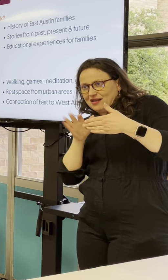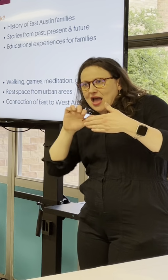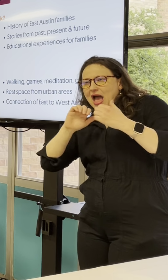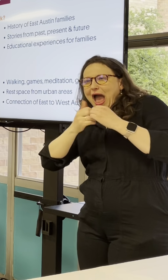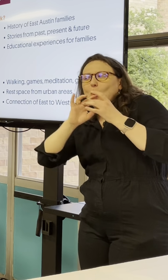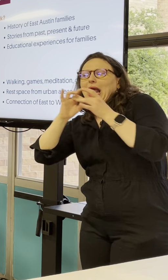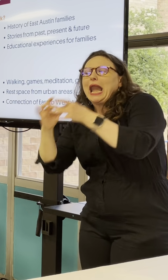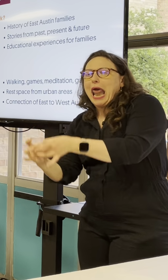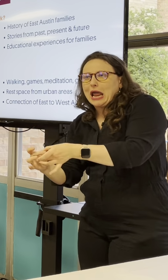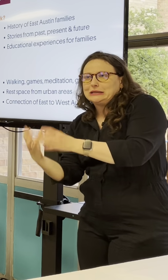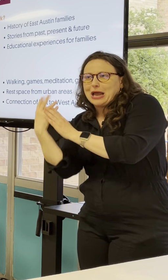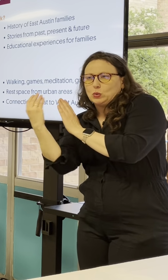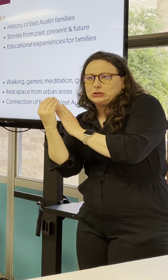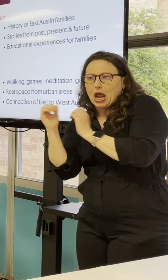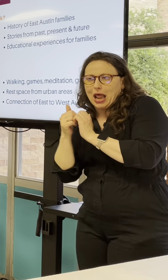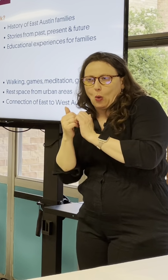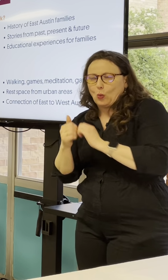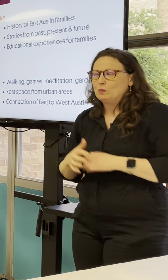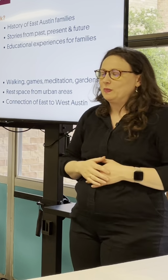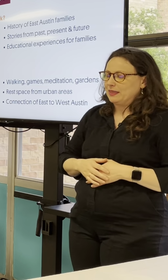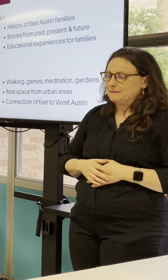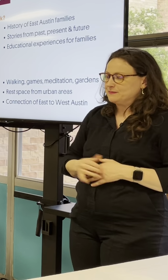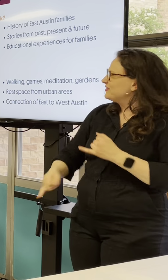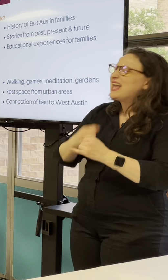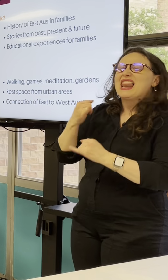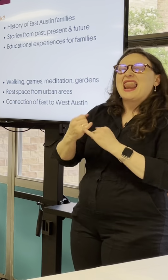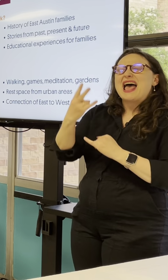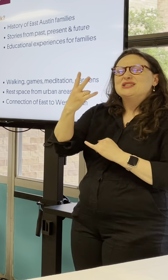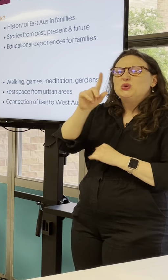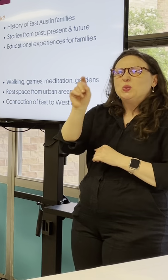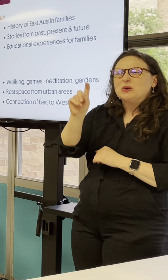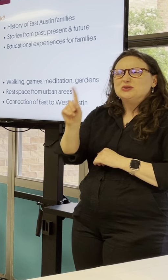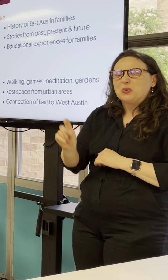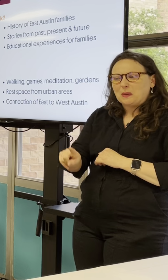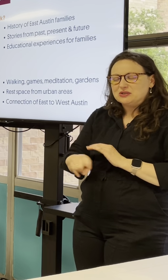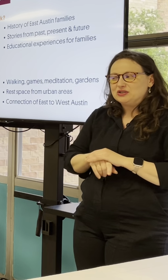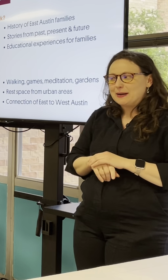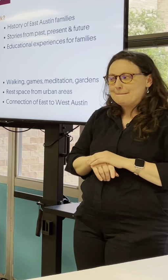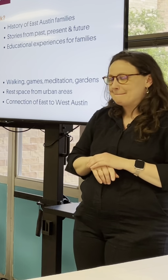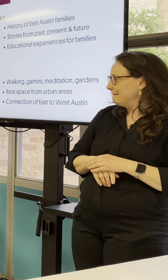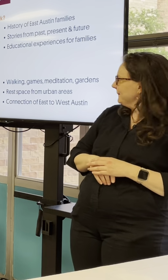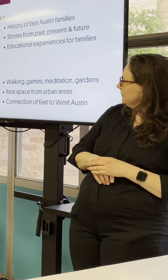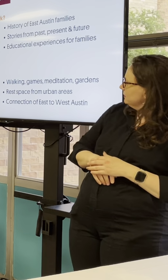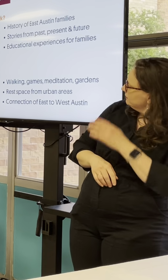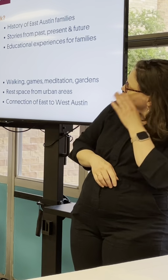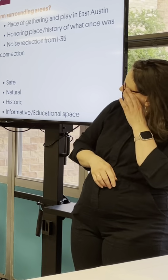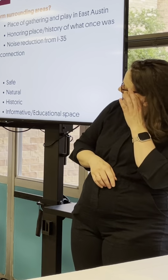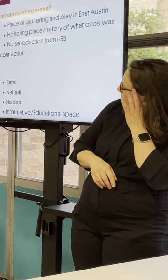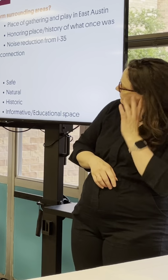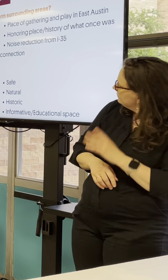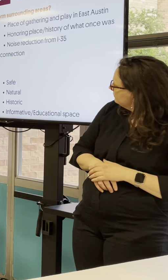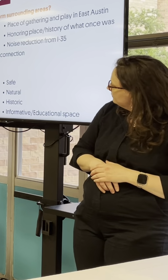connected. And then the last two questions that we also asked and talked about